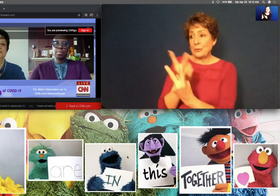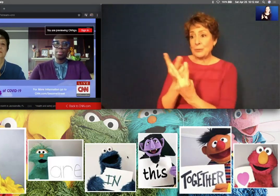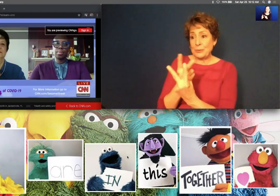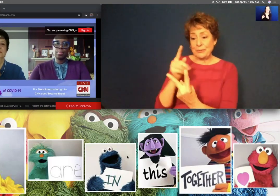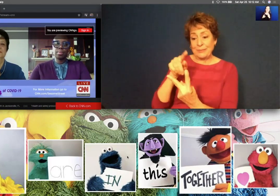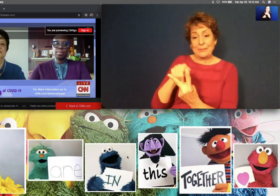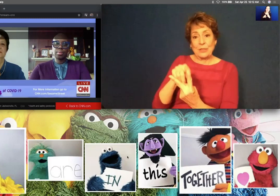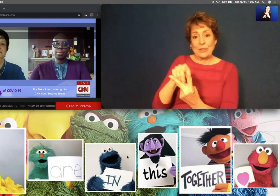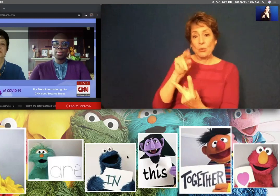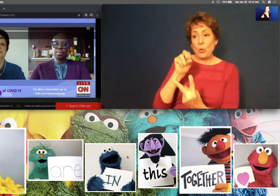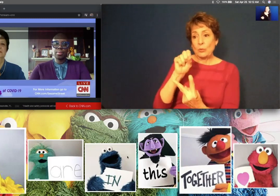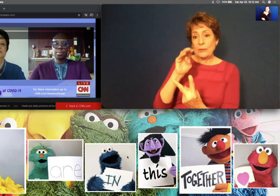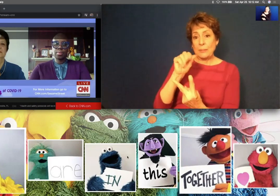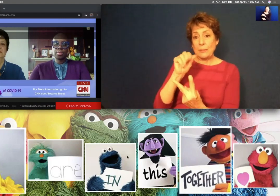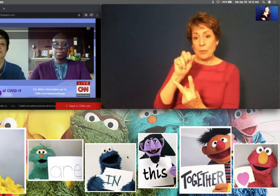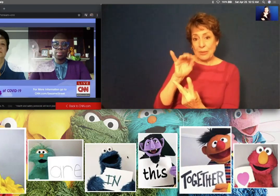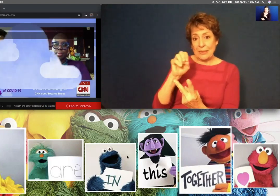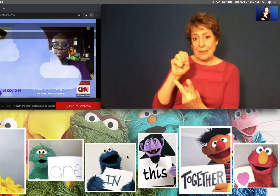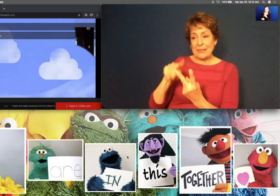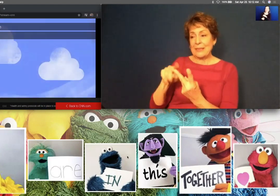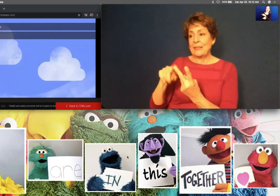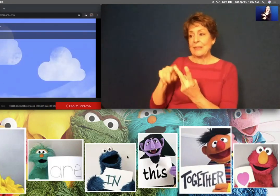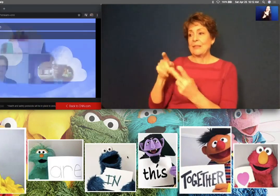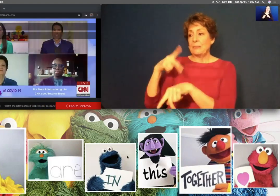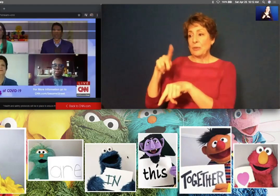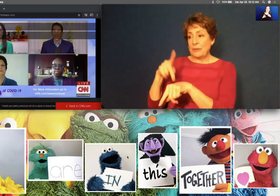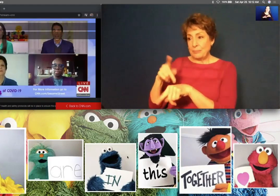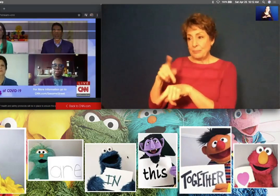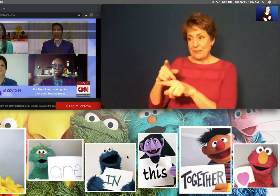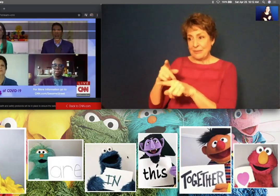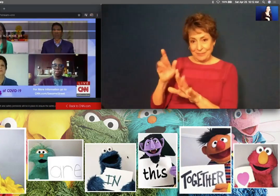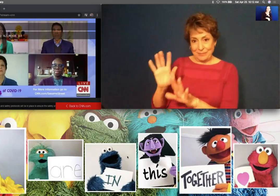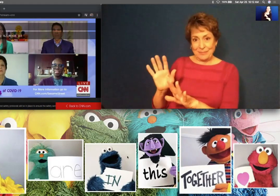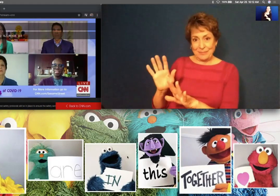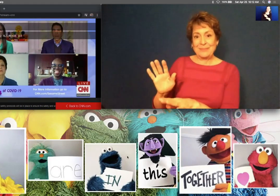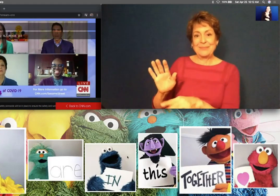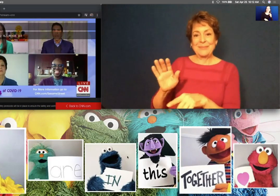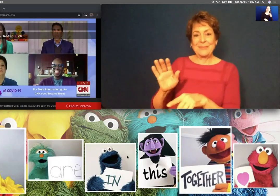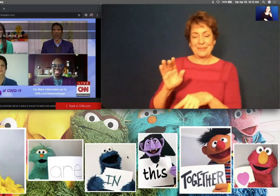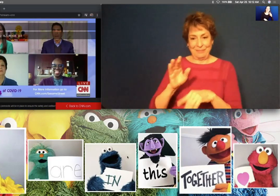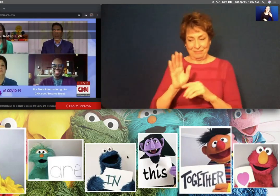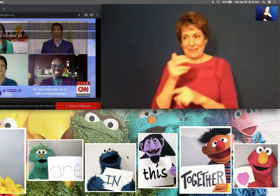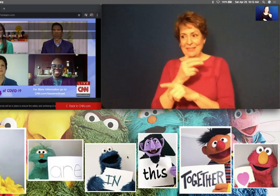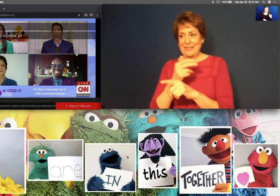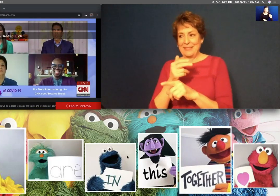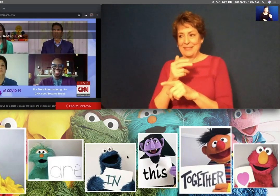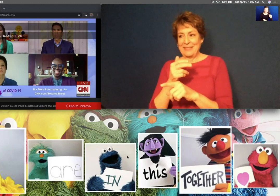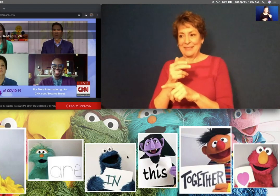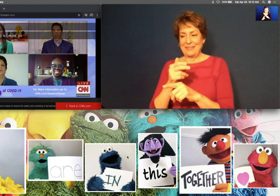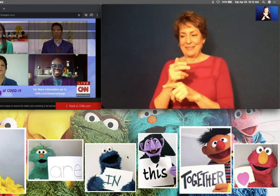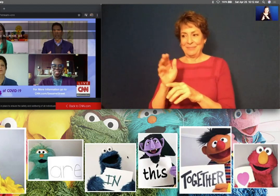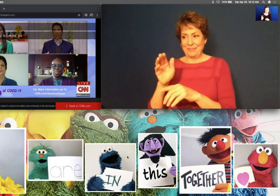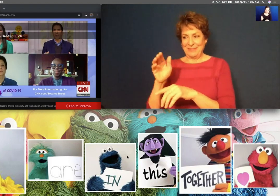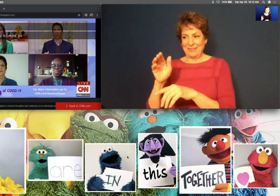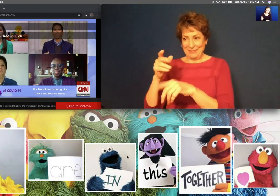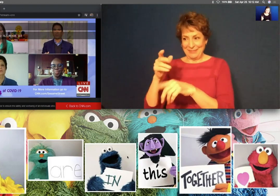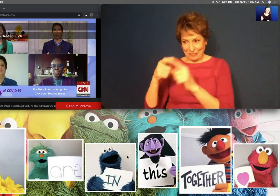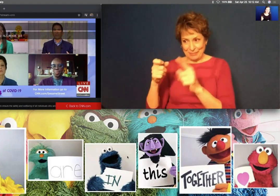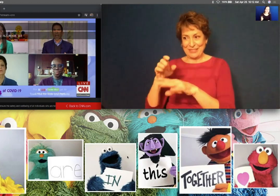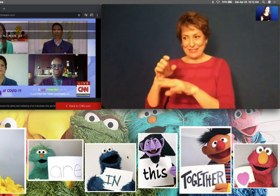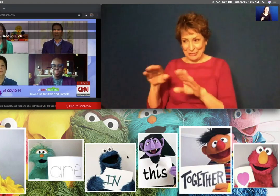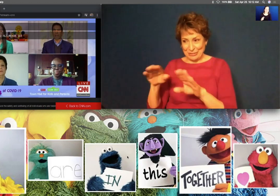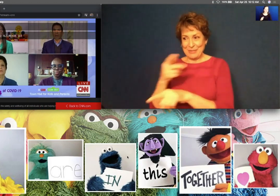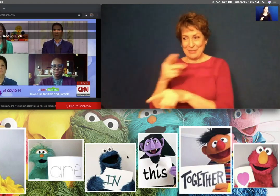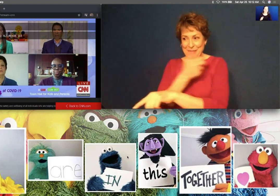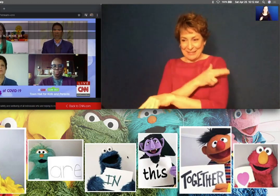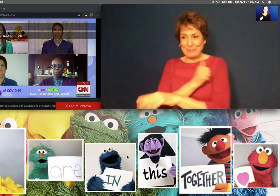of Philadelphia. Dr. Jiragi, parents may have the urge to want to protect their children,